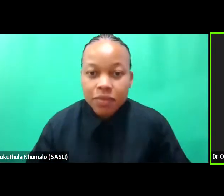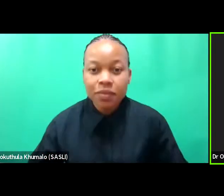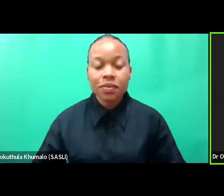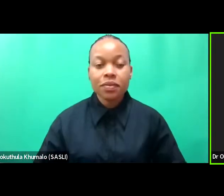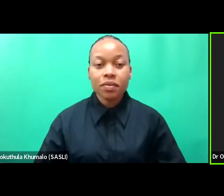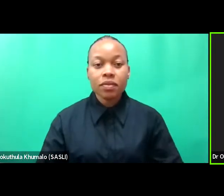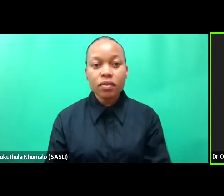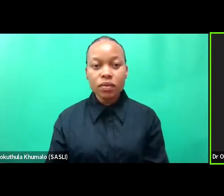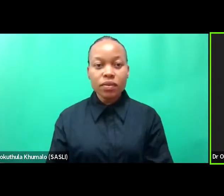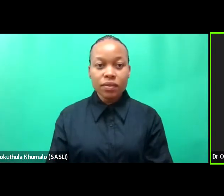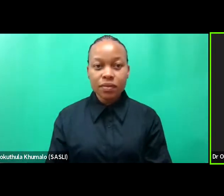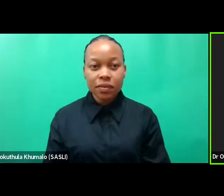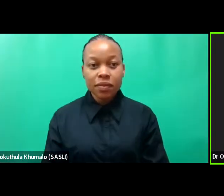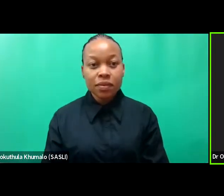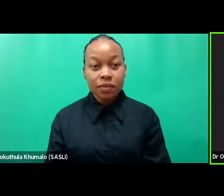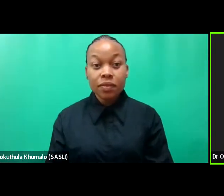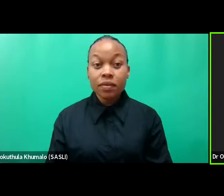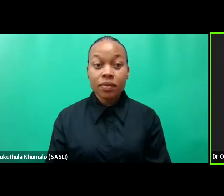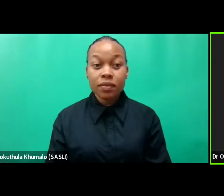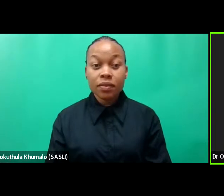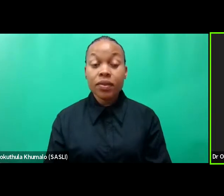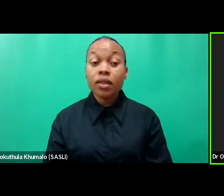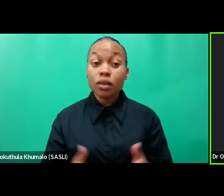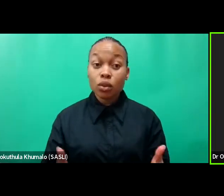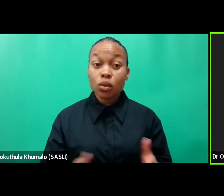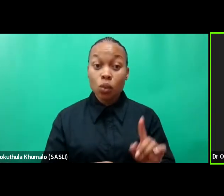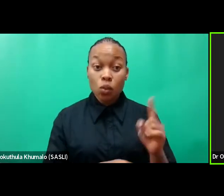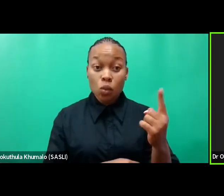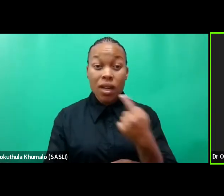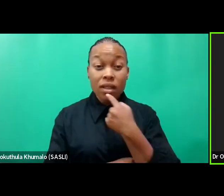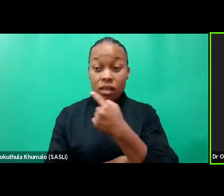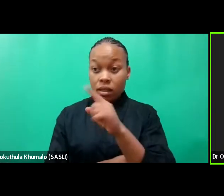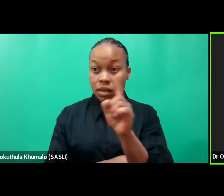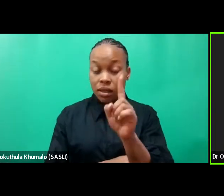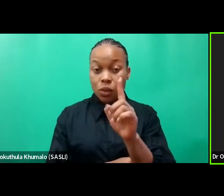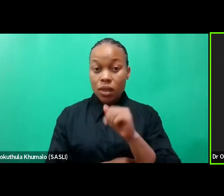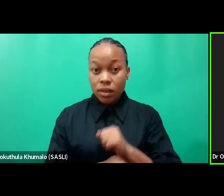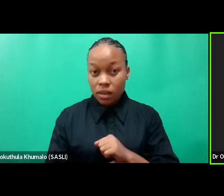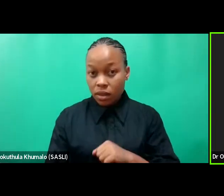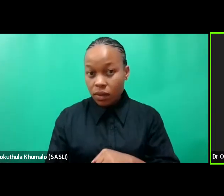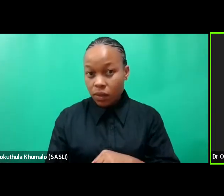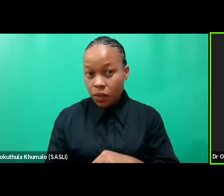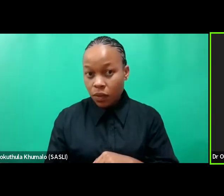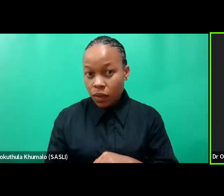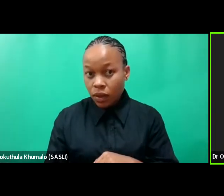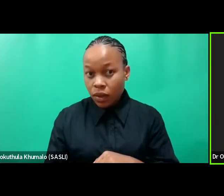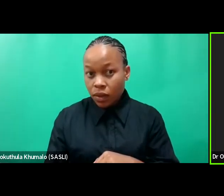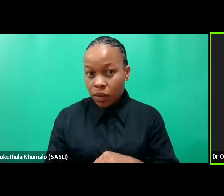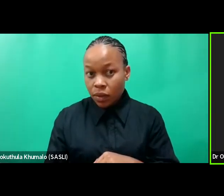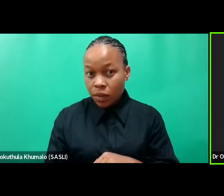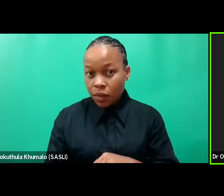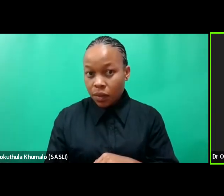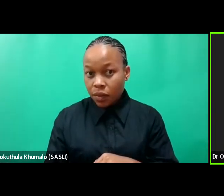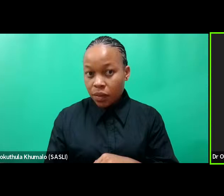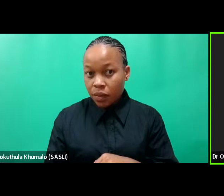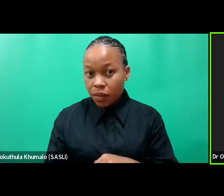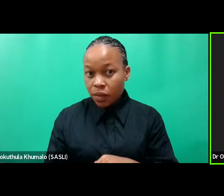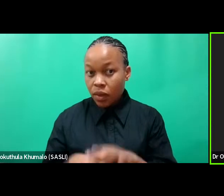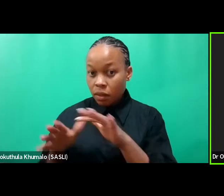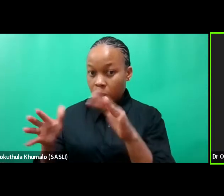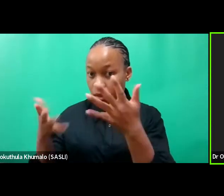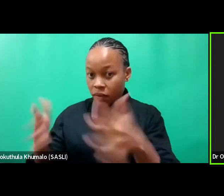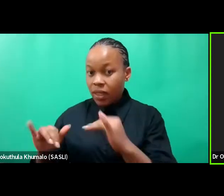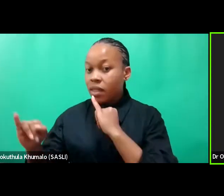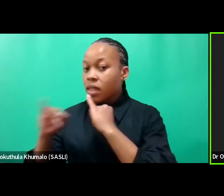So this is a statement from one of them. He said, a stakeholder from the NGO, because the people that were interviewed cut across